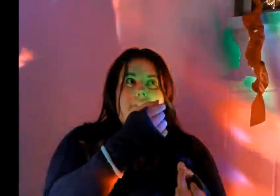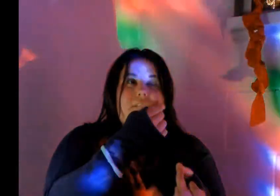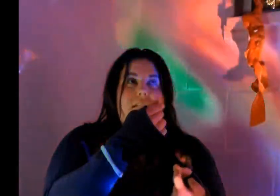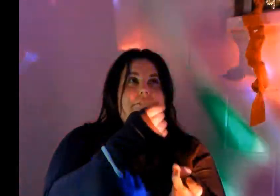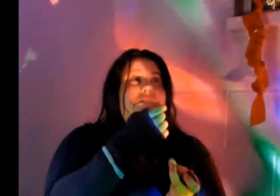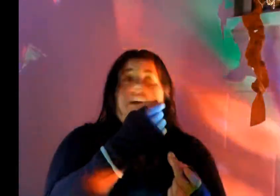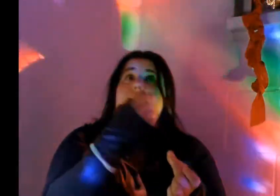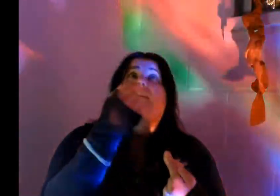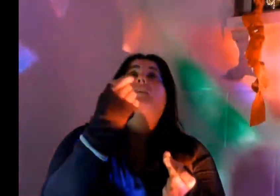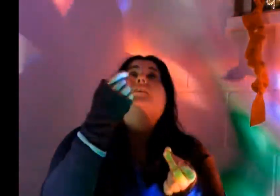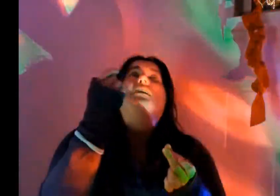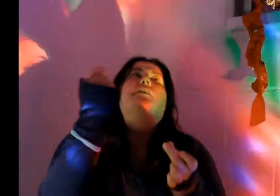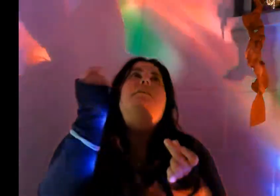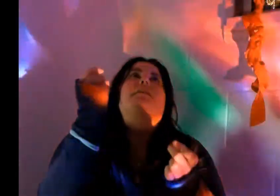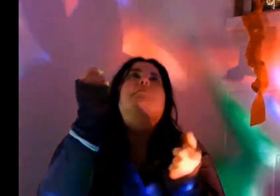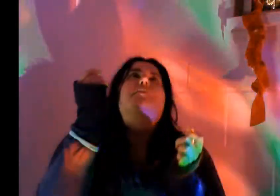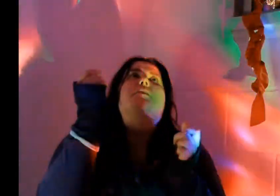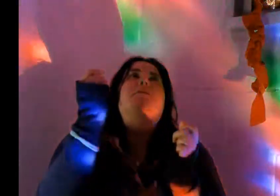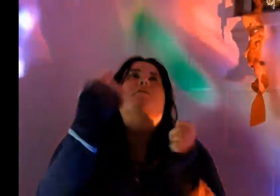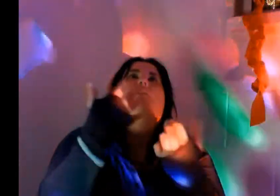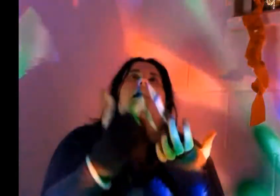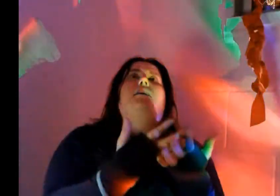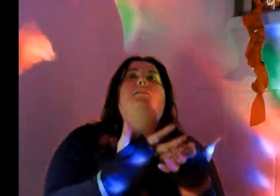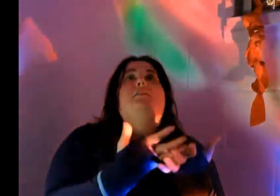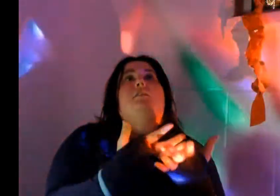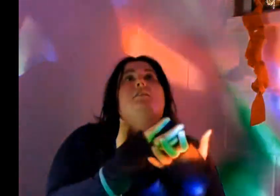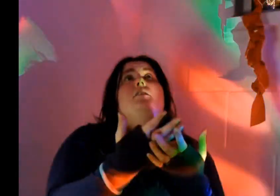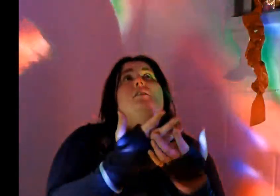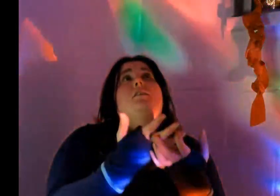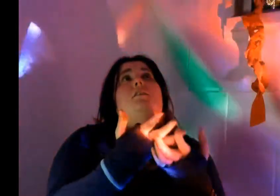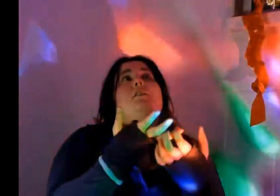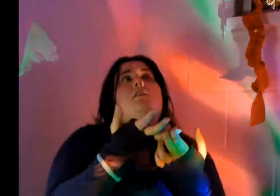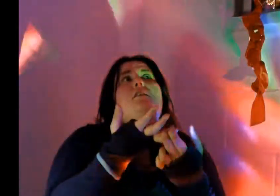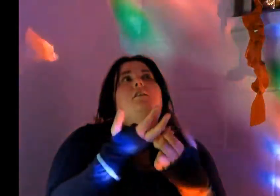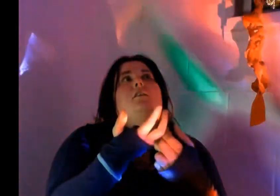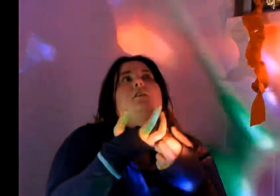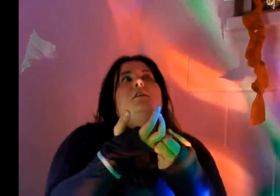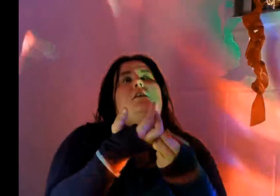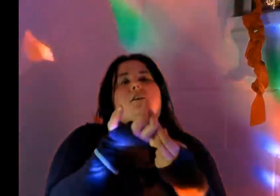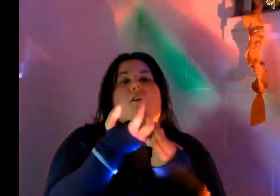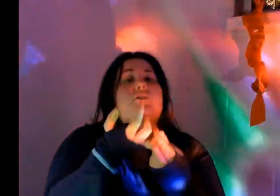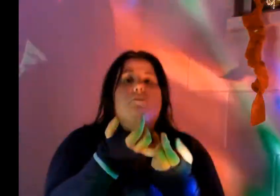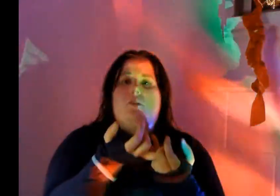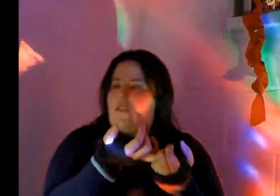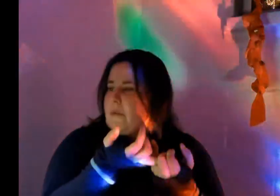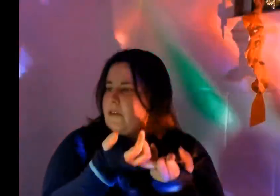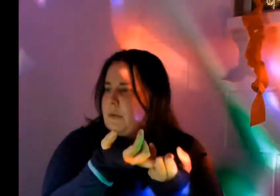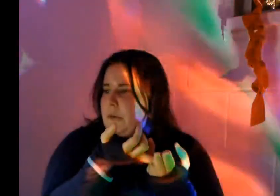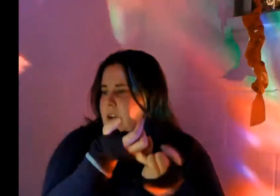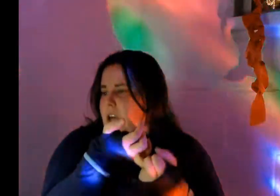be entertaining, it can be relaxing. It can also be a form of